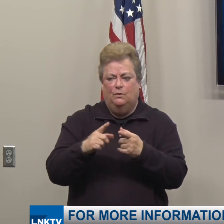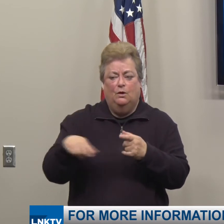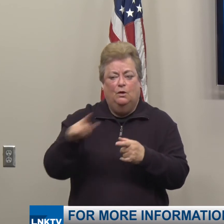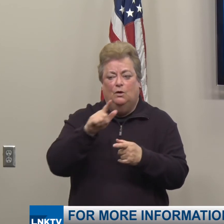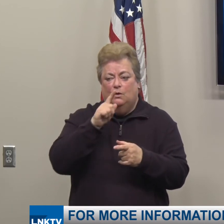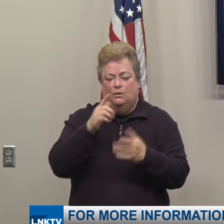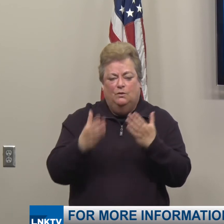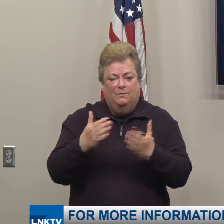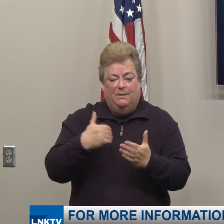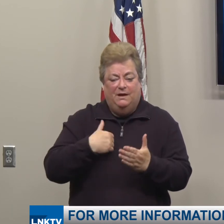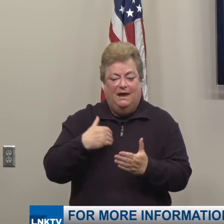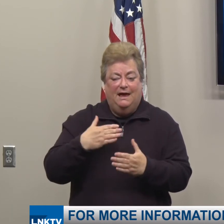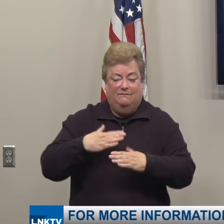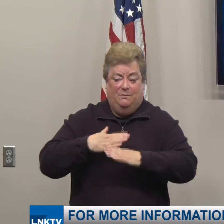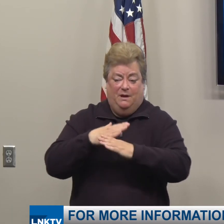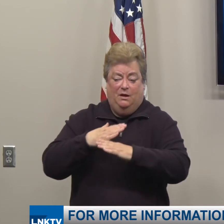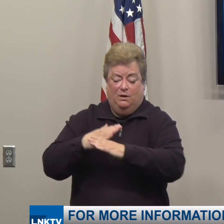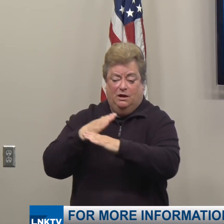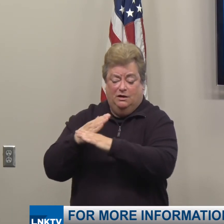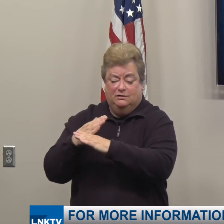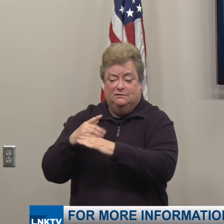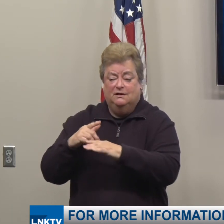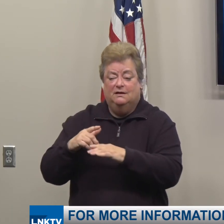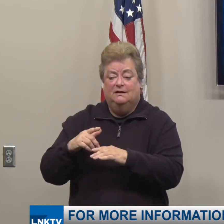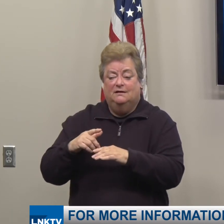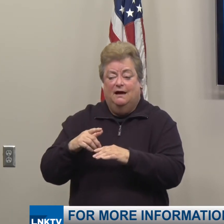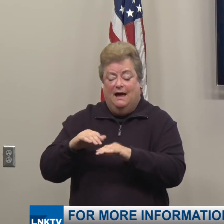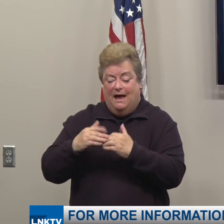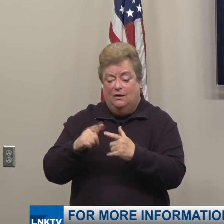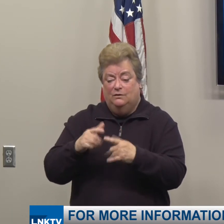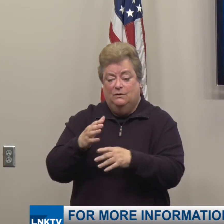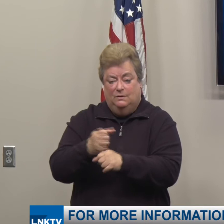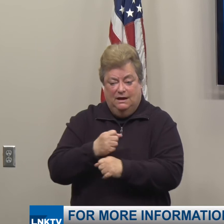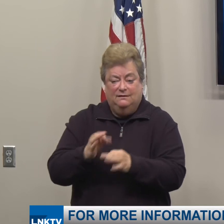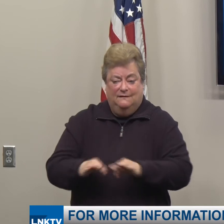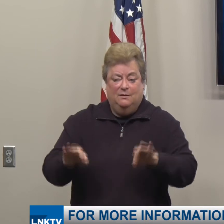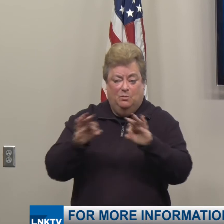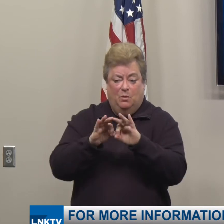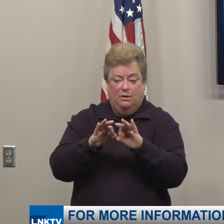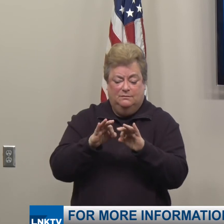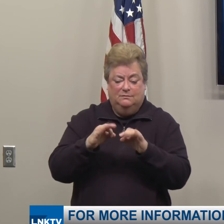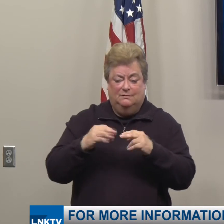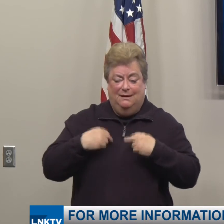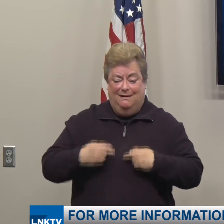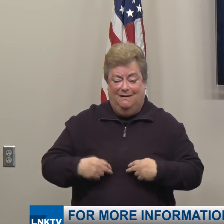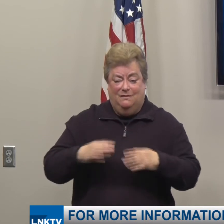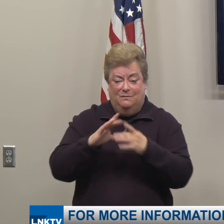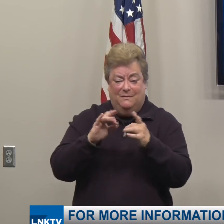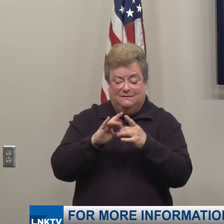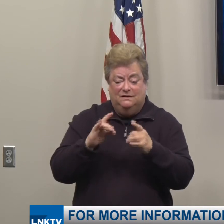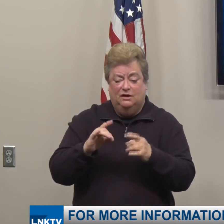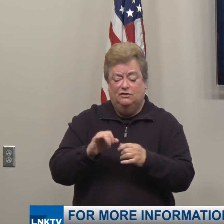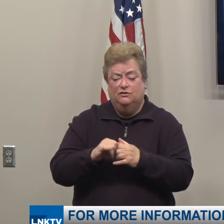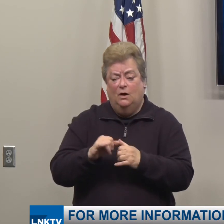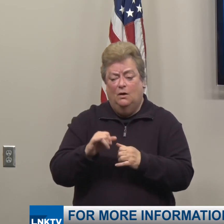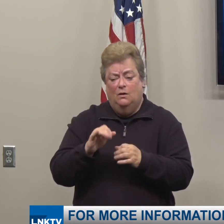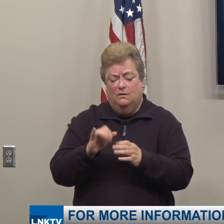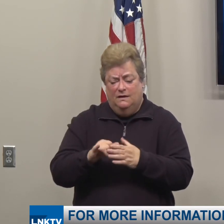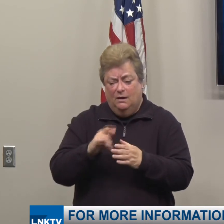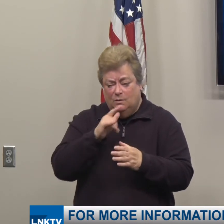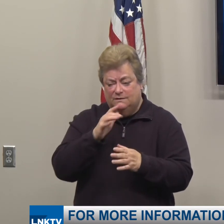to accessing the most timely and important public health messages. So in the early days, that looked like getting